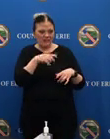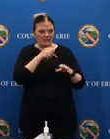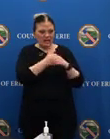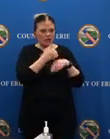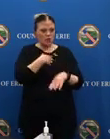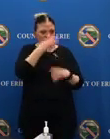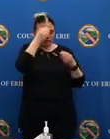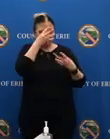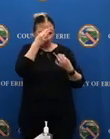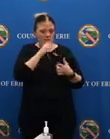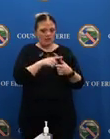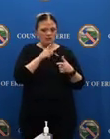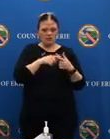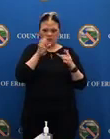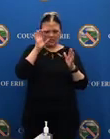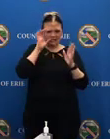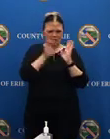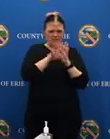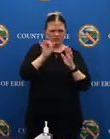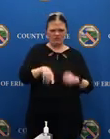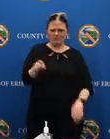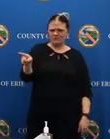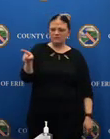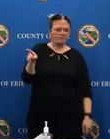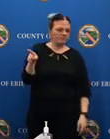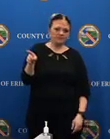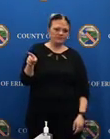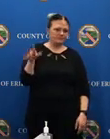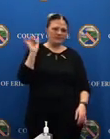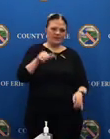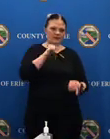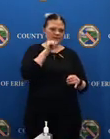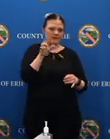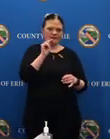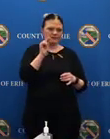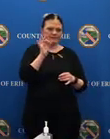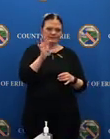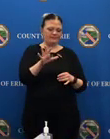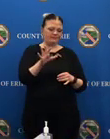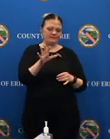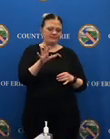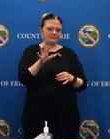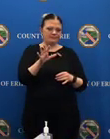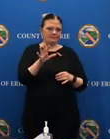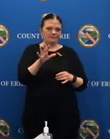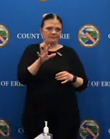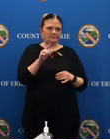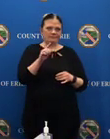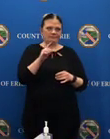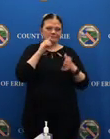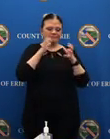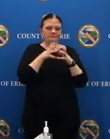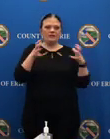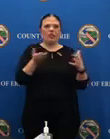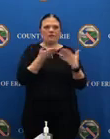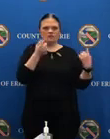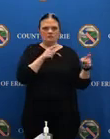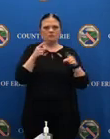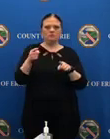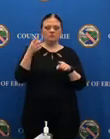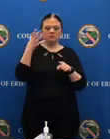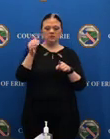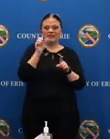us the information? And then we get a picture of this, which is not an N95 mask. There's a lot of things that are going on out there,